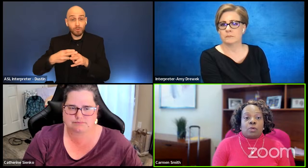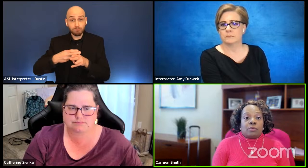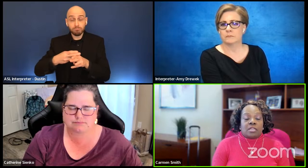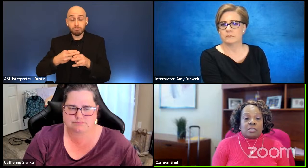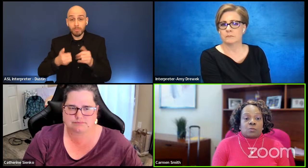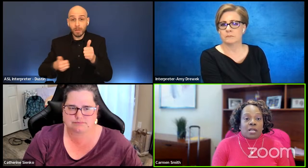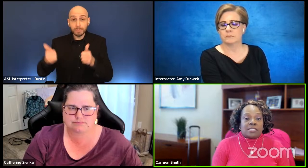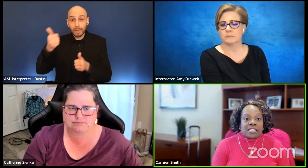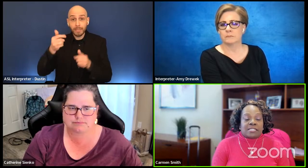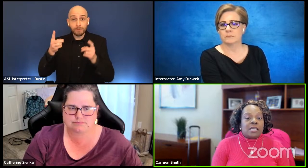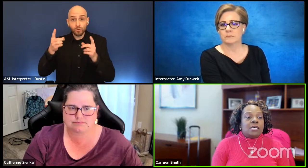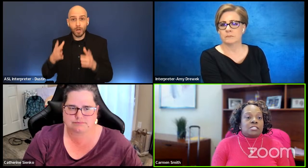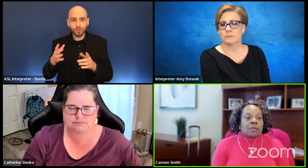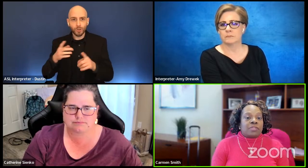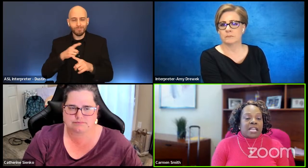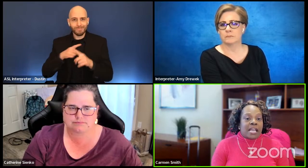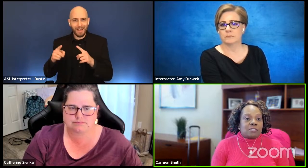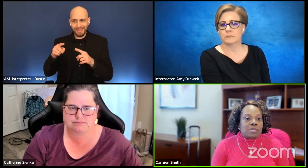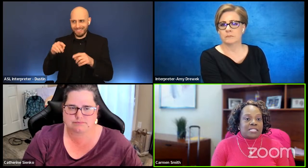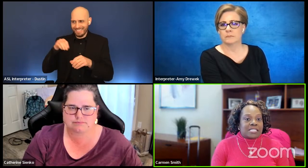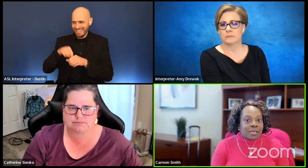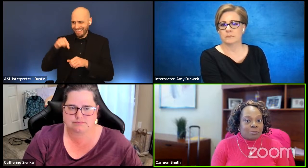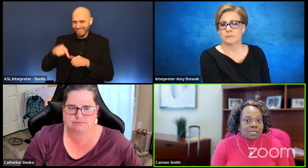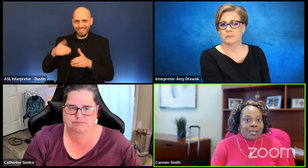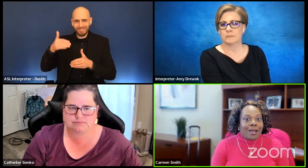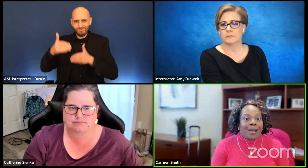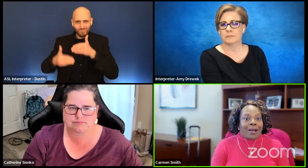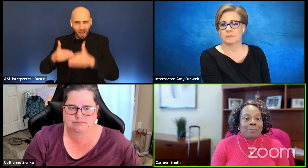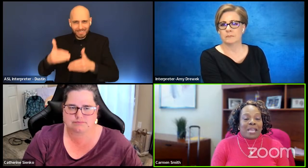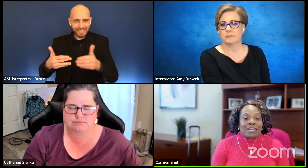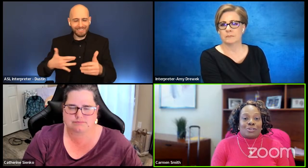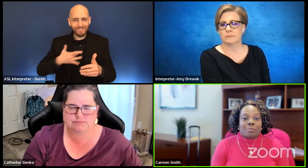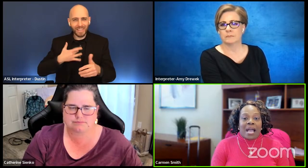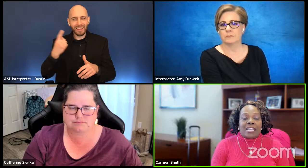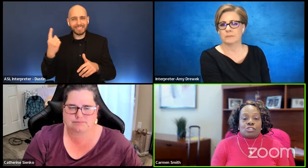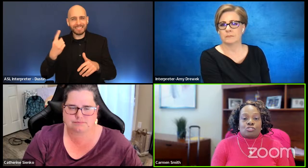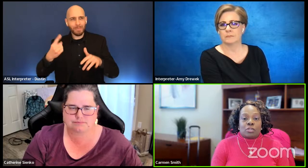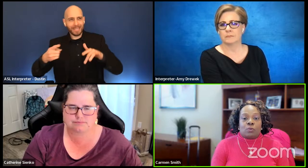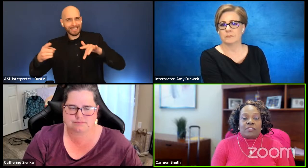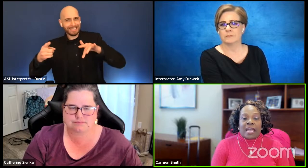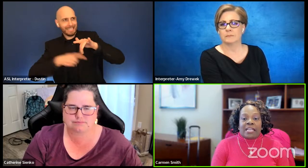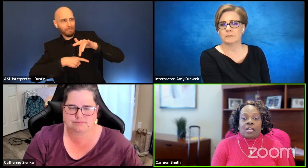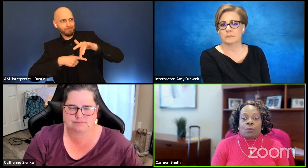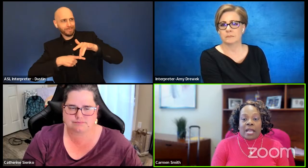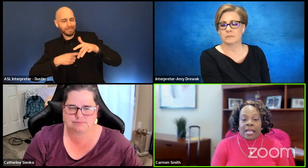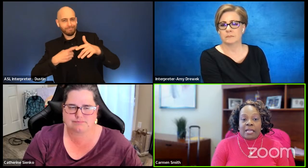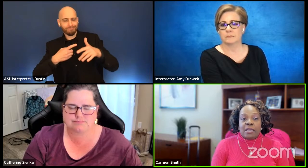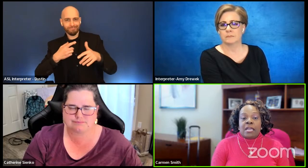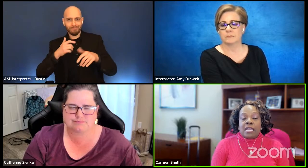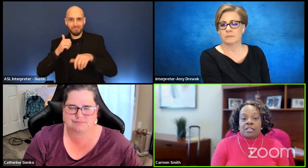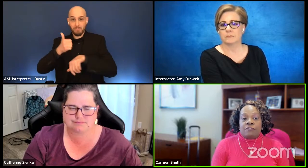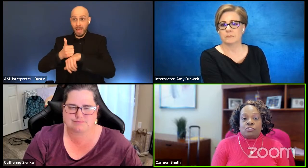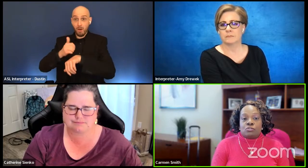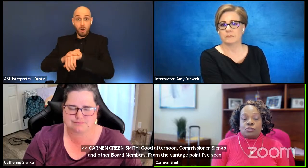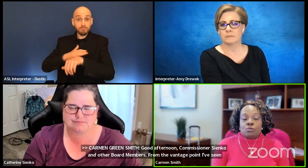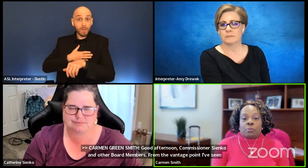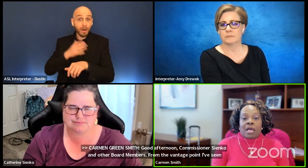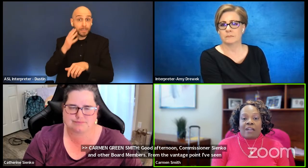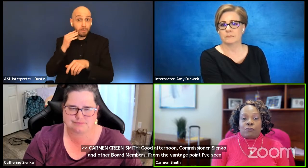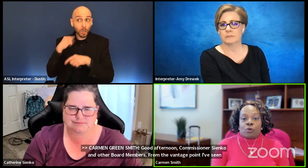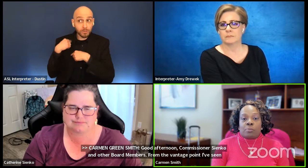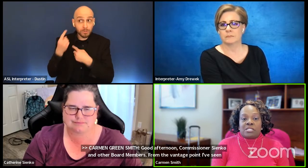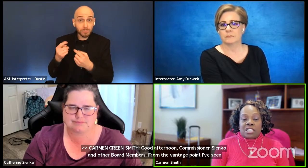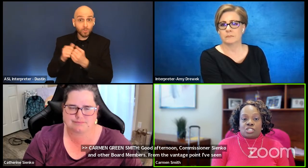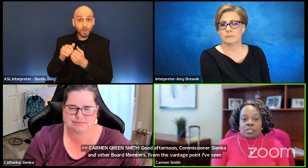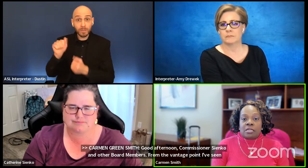process somewhere within this process. Something has been skipped based on my history with ADOA. Individuals who